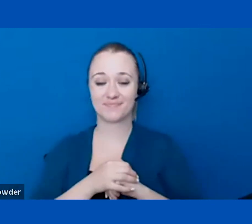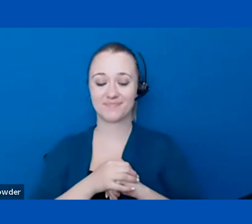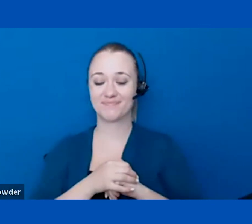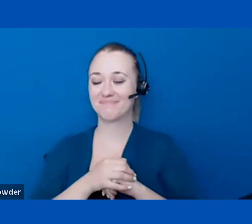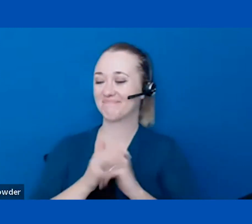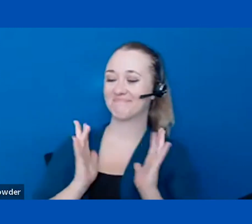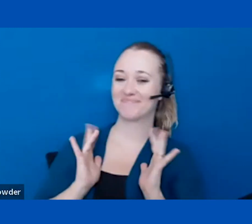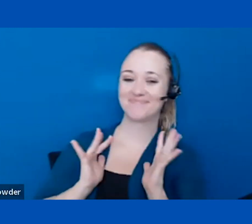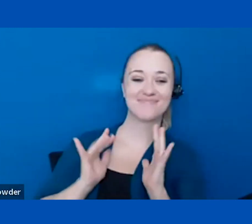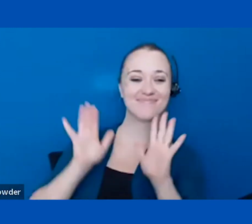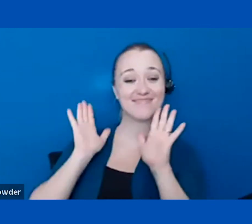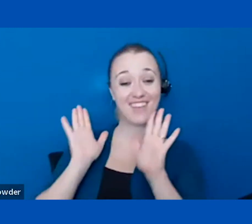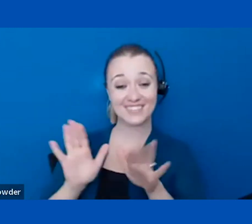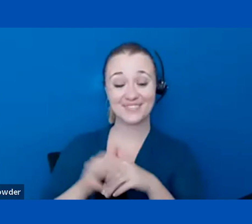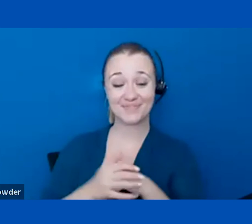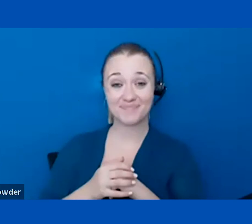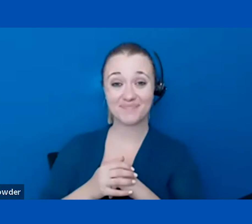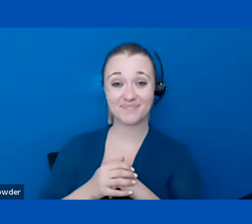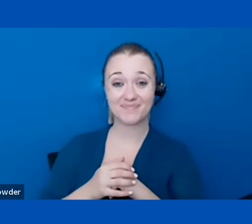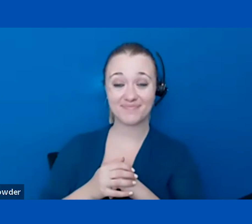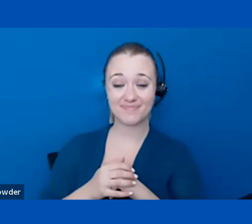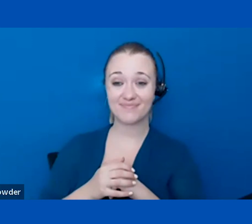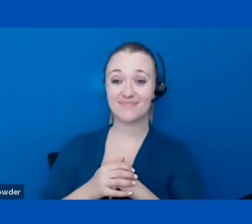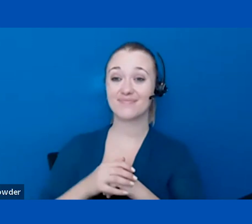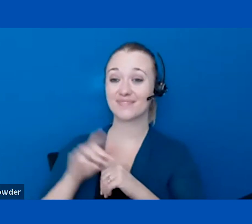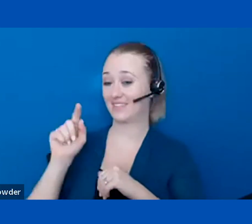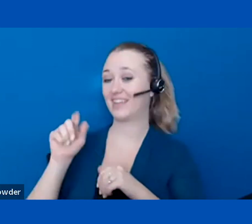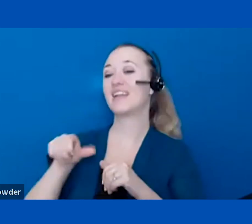Awesome. I got another Tokyo in the chat.